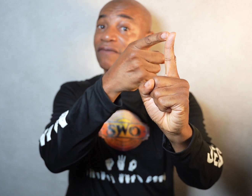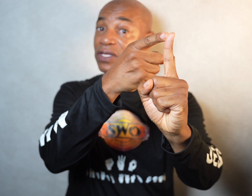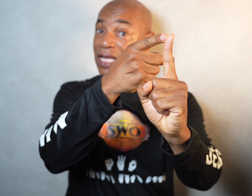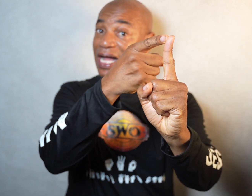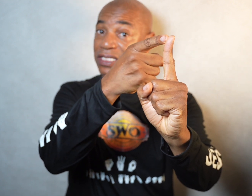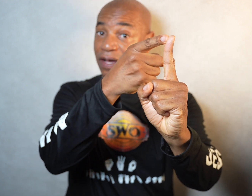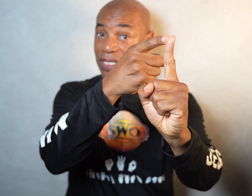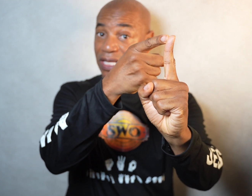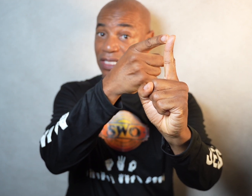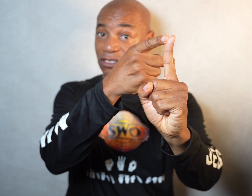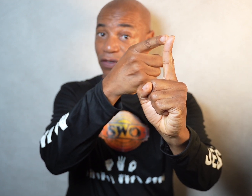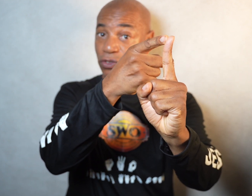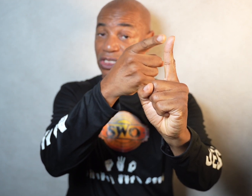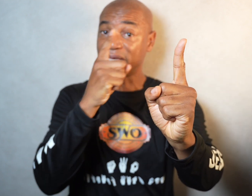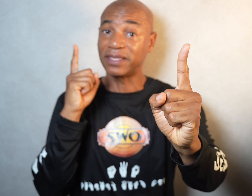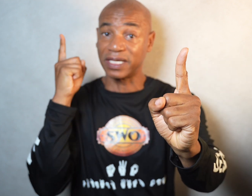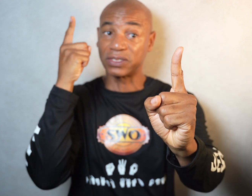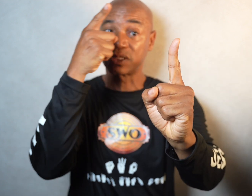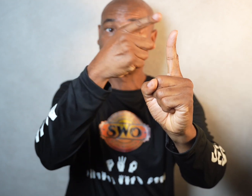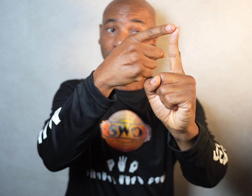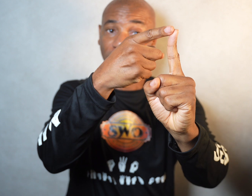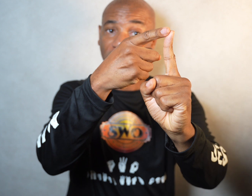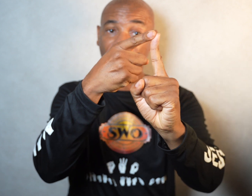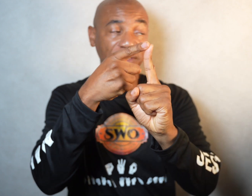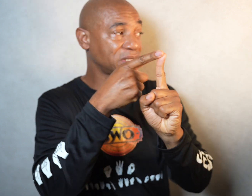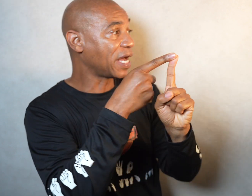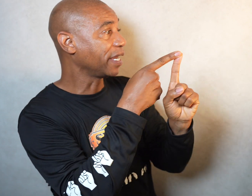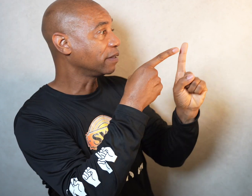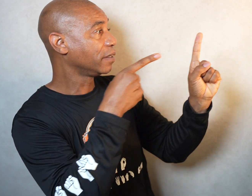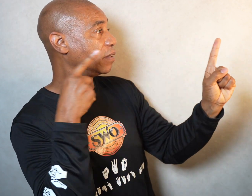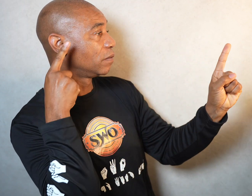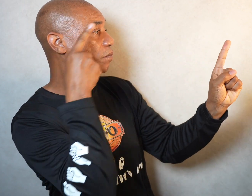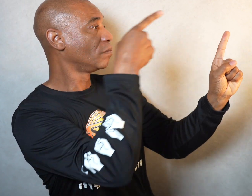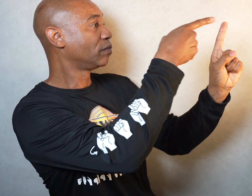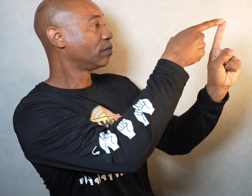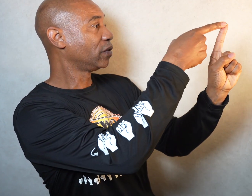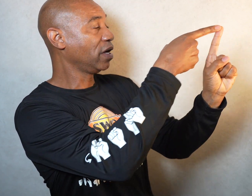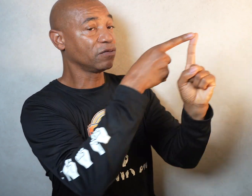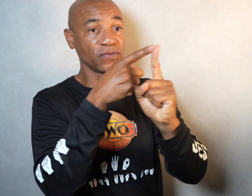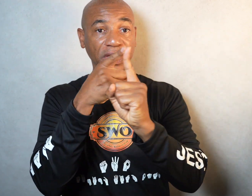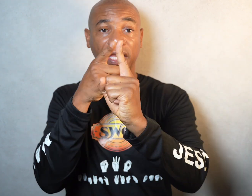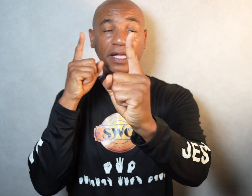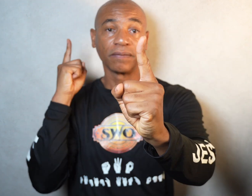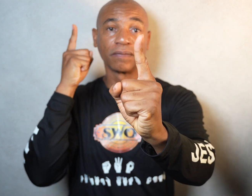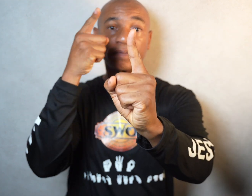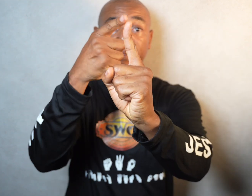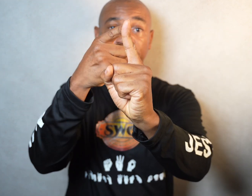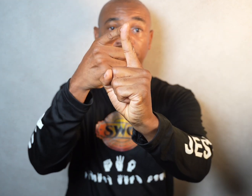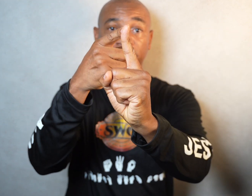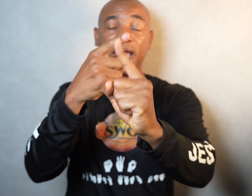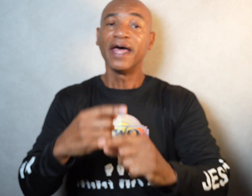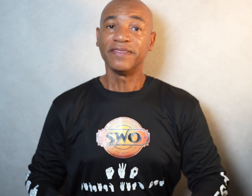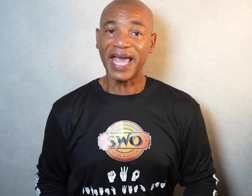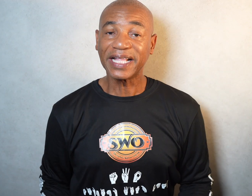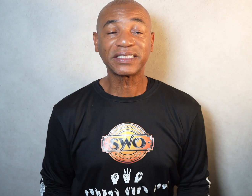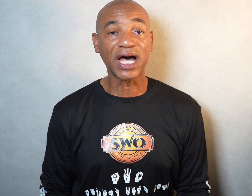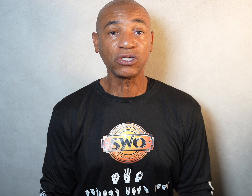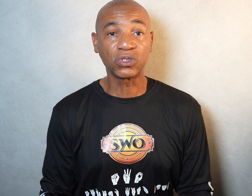the non-dominant index finger, just like this, from the side, in the front again. That is how you